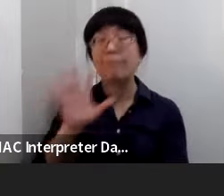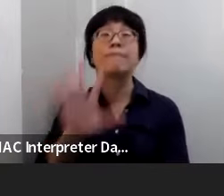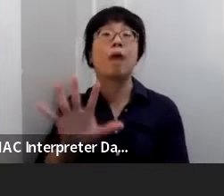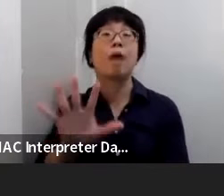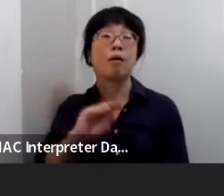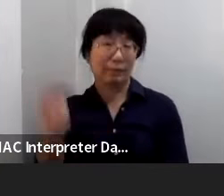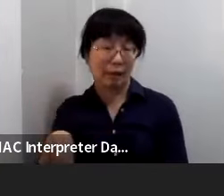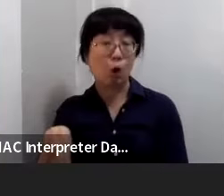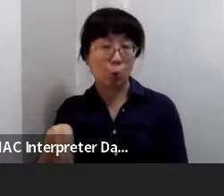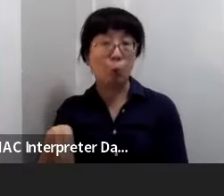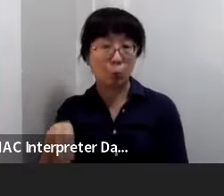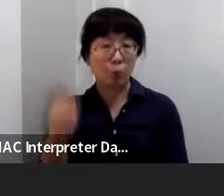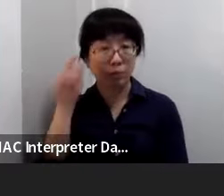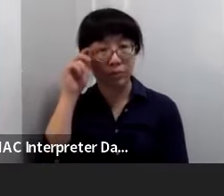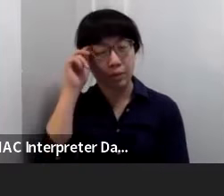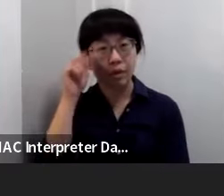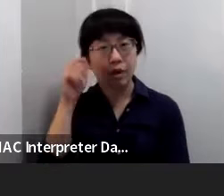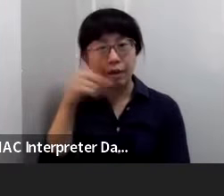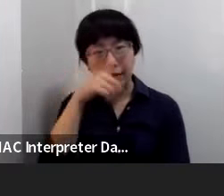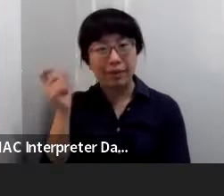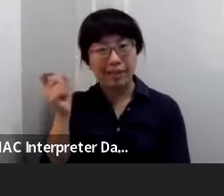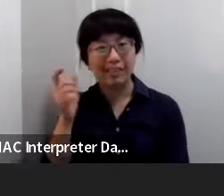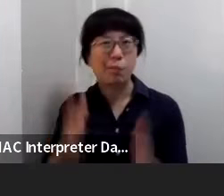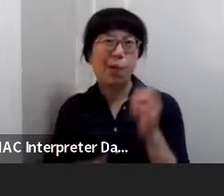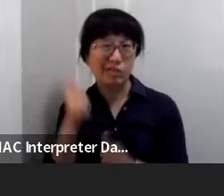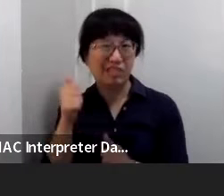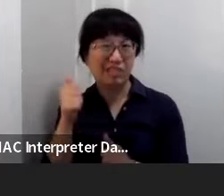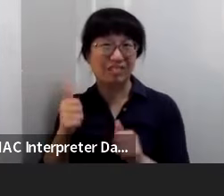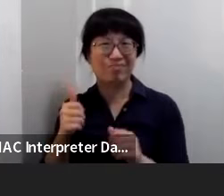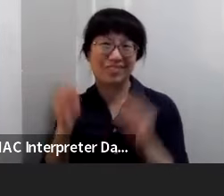5%, where the modality is primarily online.